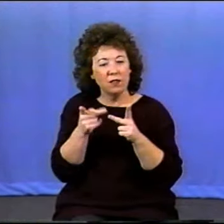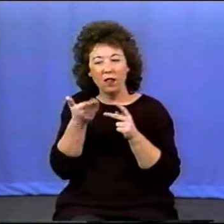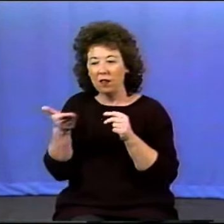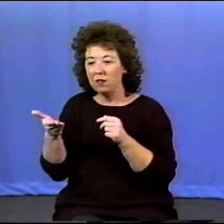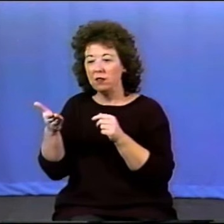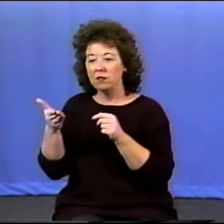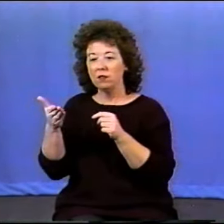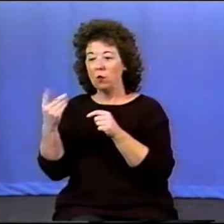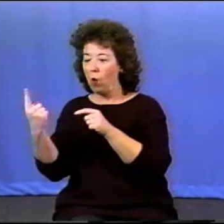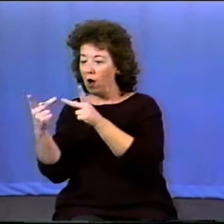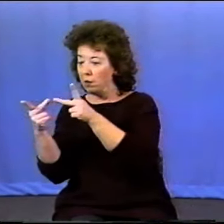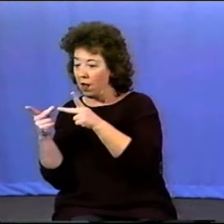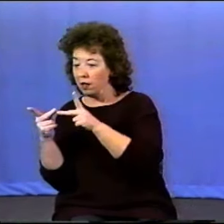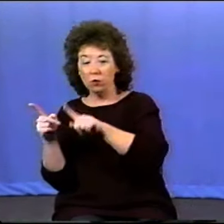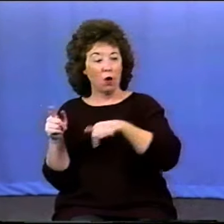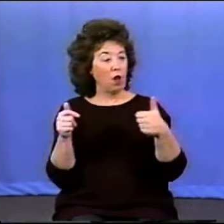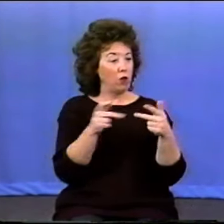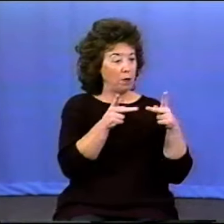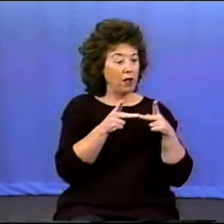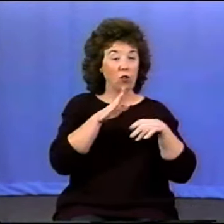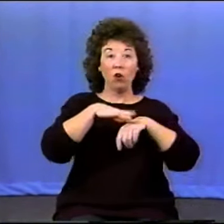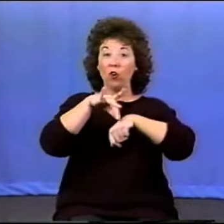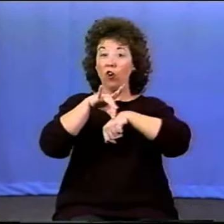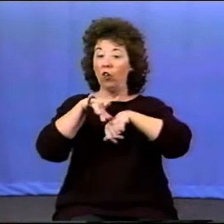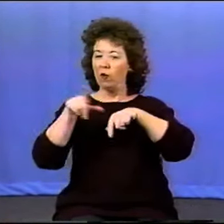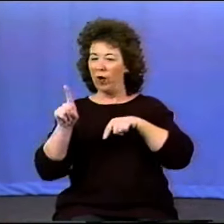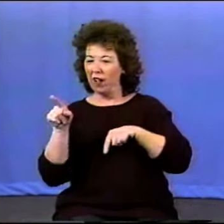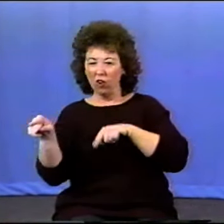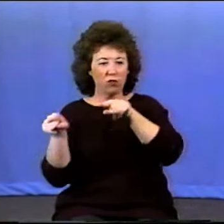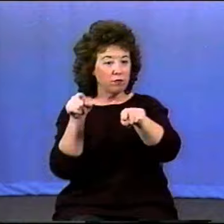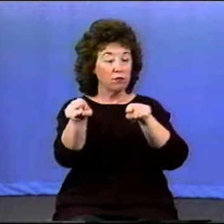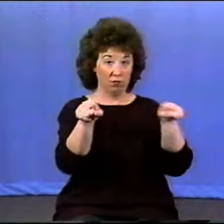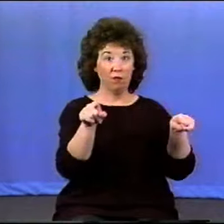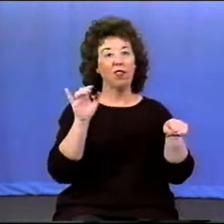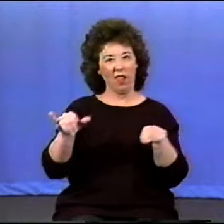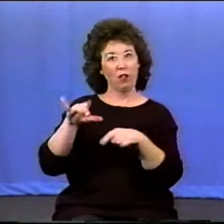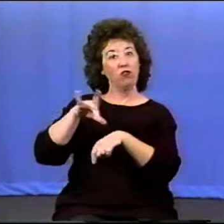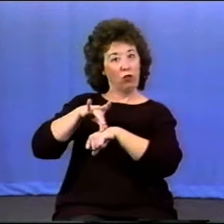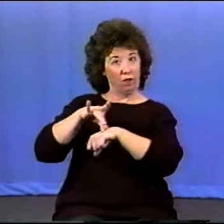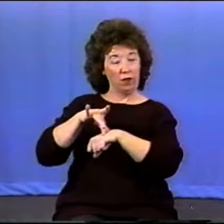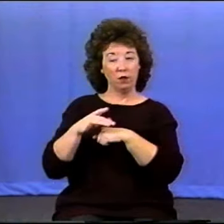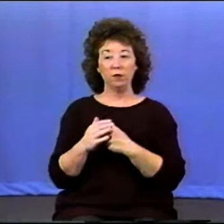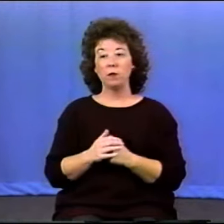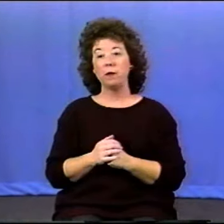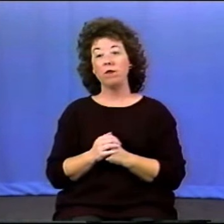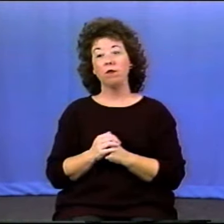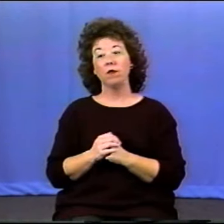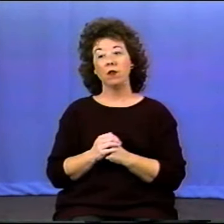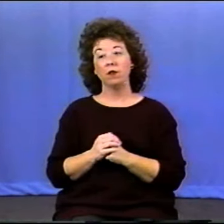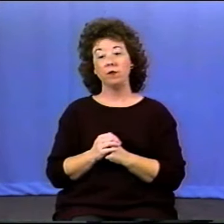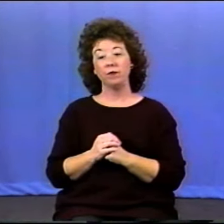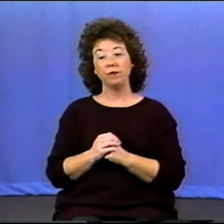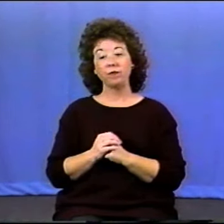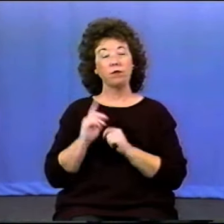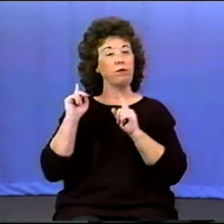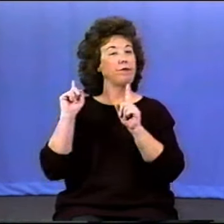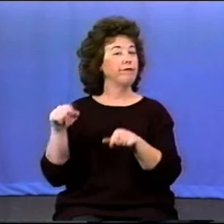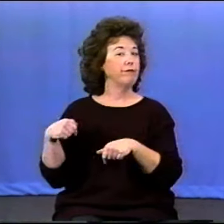one place to another on the face of the earth. Now, for most of human history, this has not been